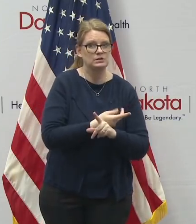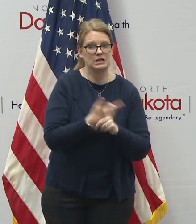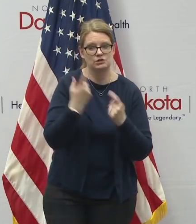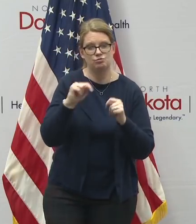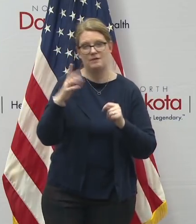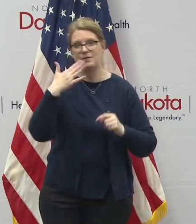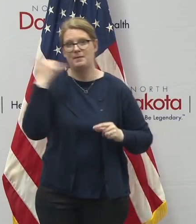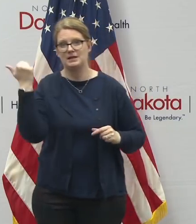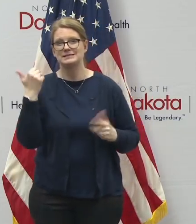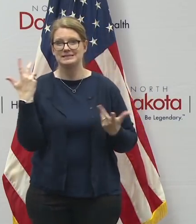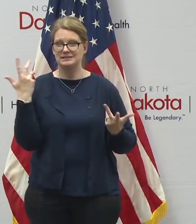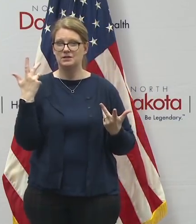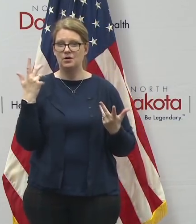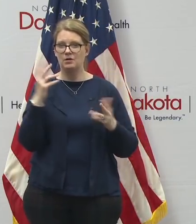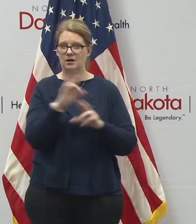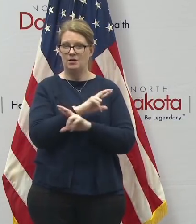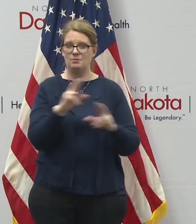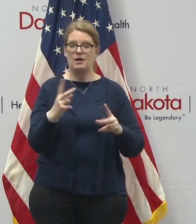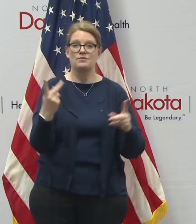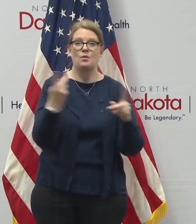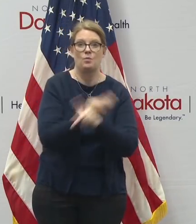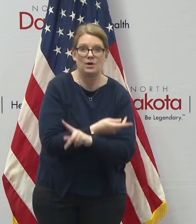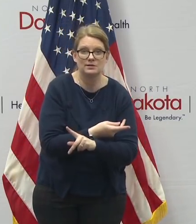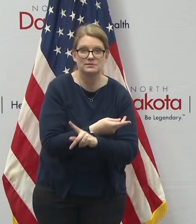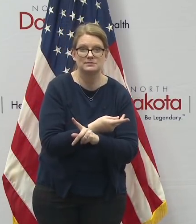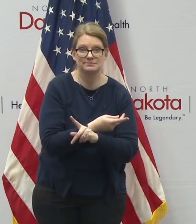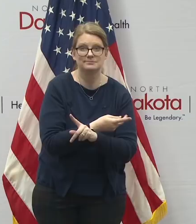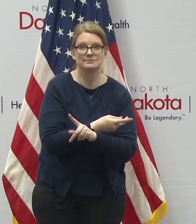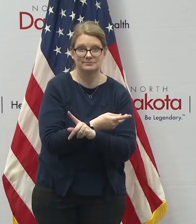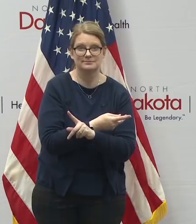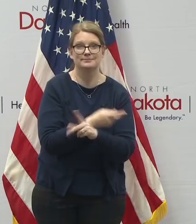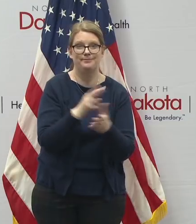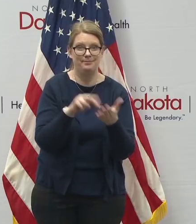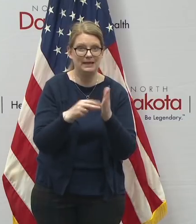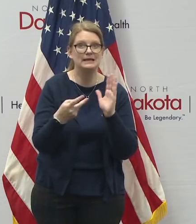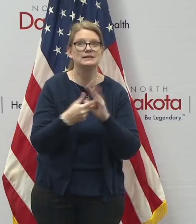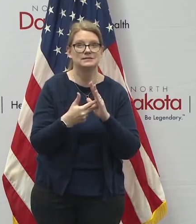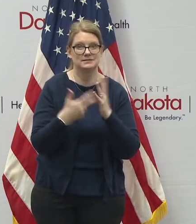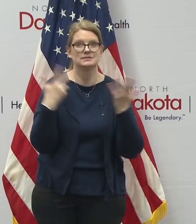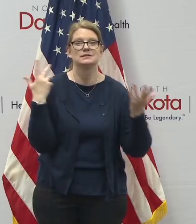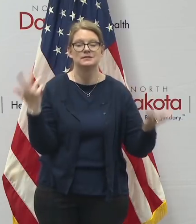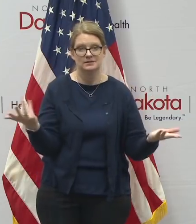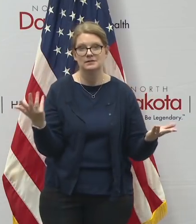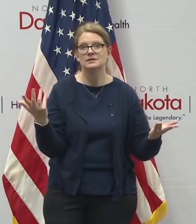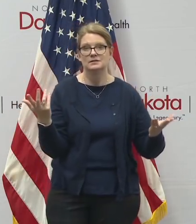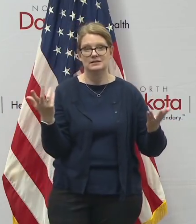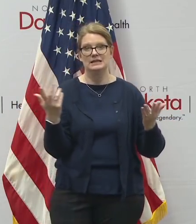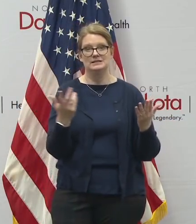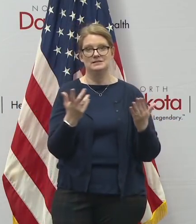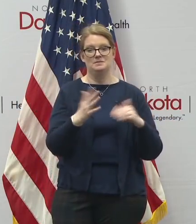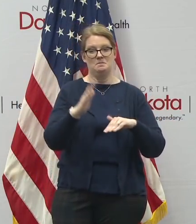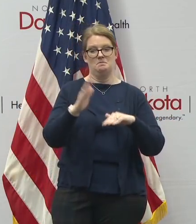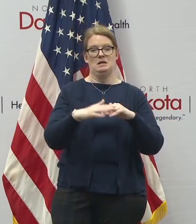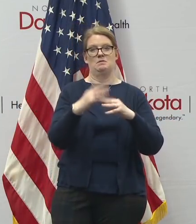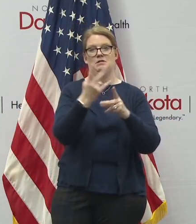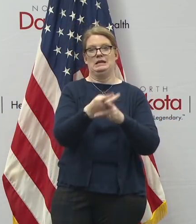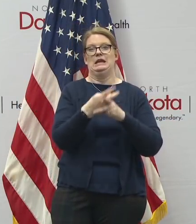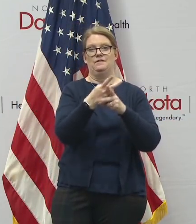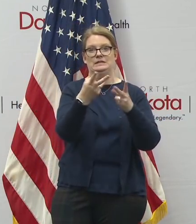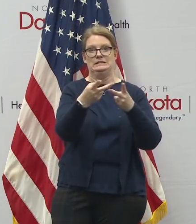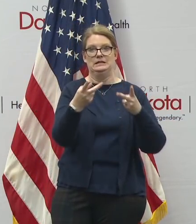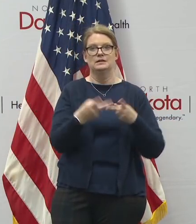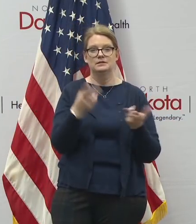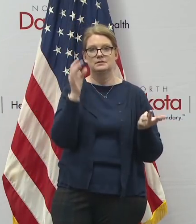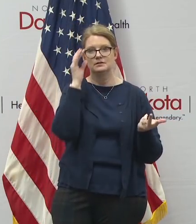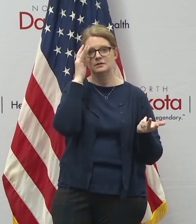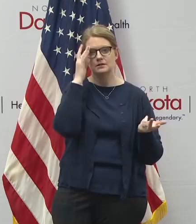best. And preparing for the worst includes having to have these minimal care facilities.